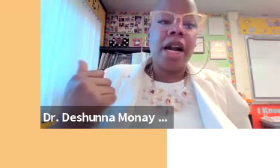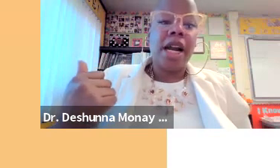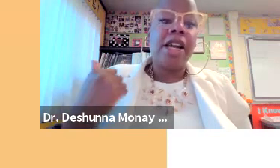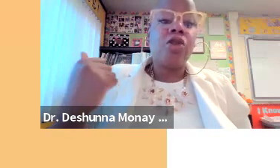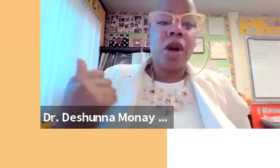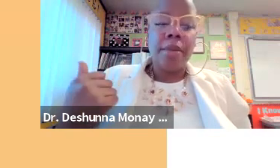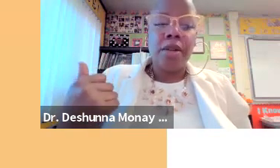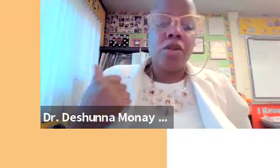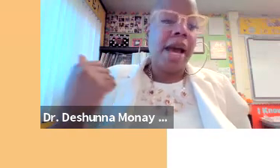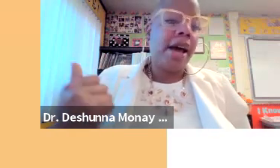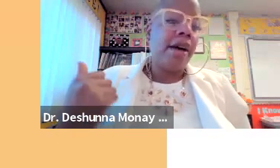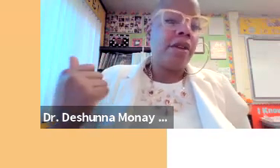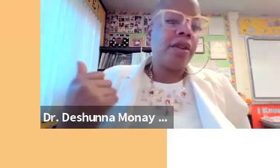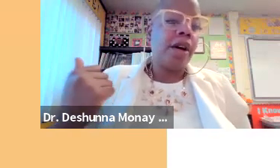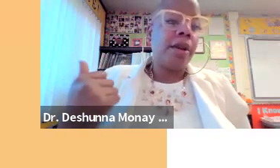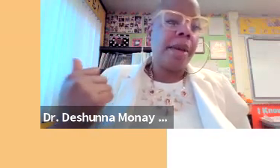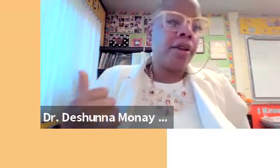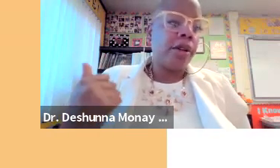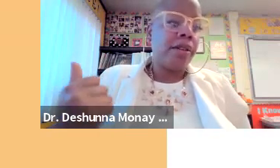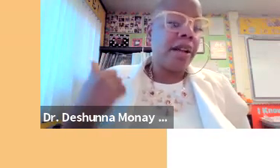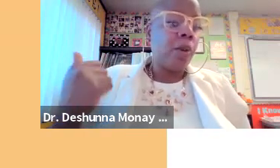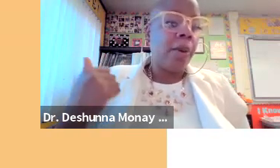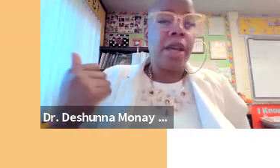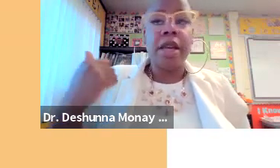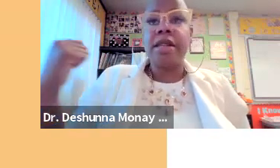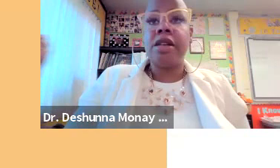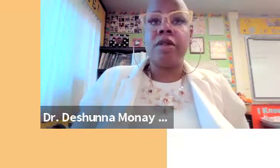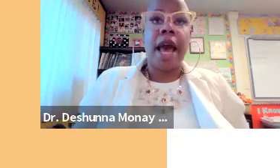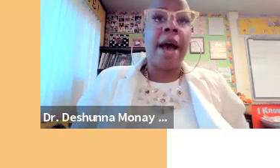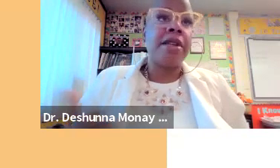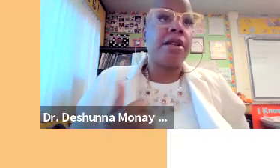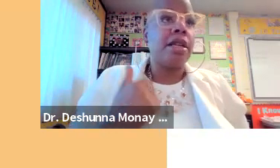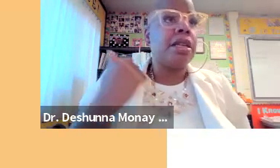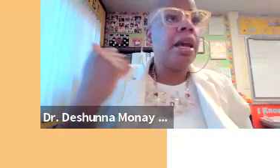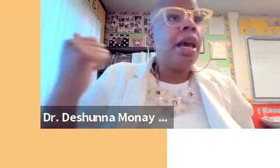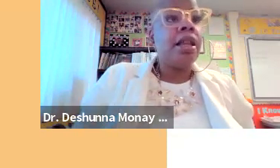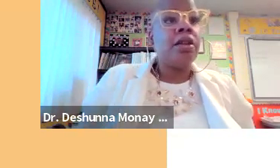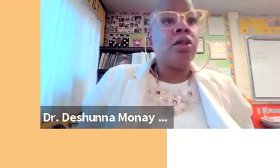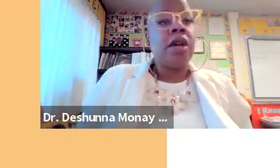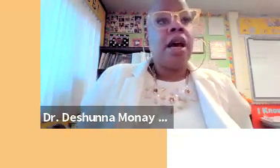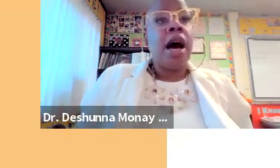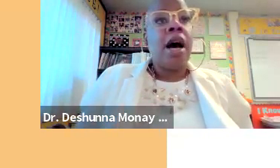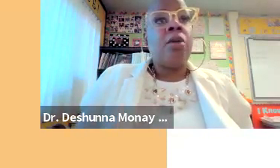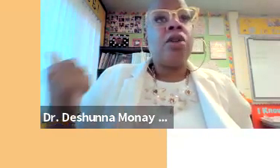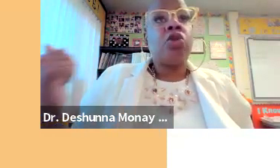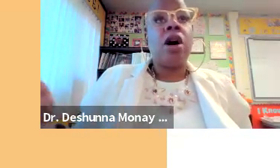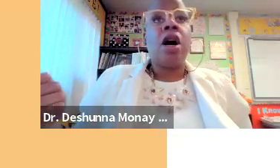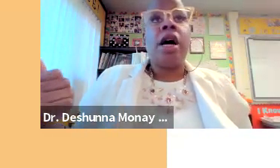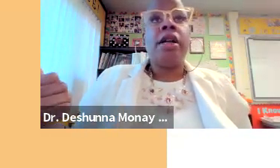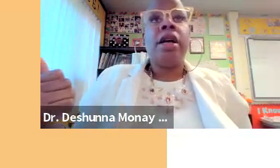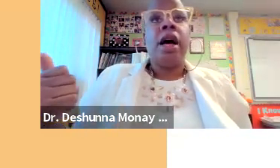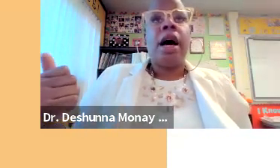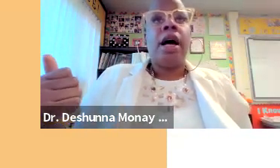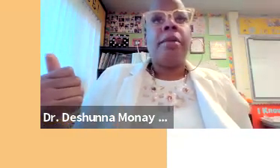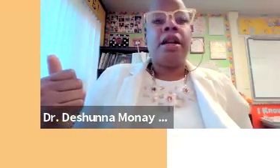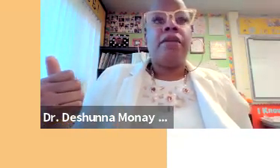are in trauma do not have those healthy boundaries. That's why we can see those absences and those